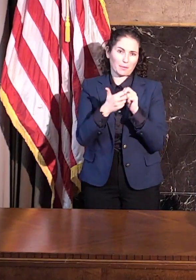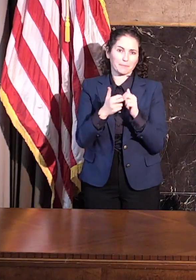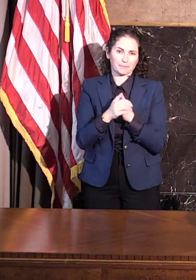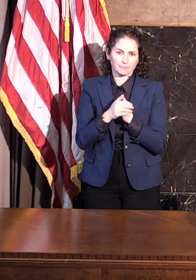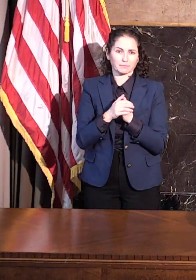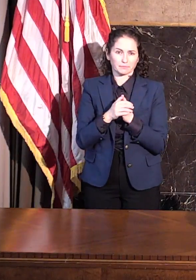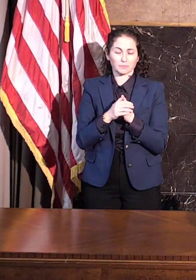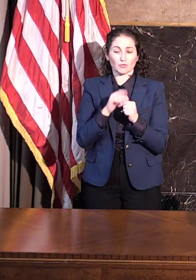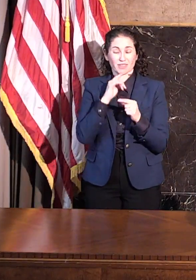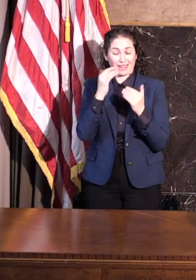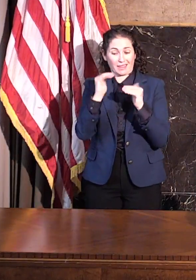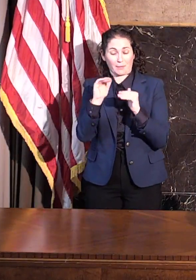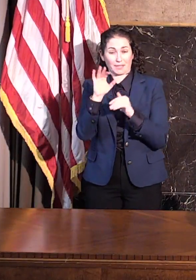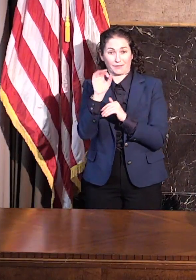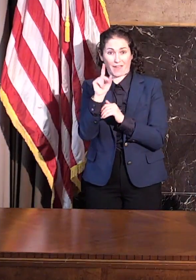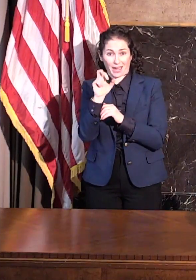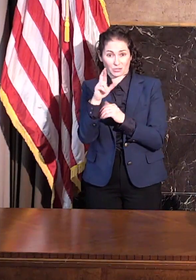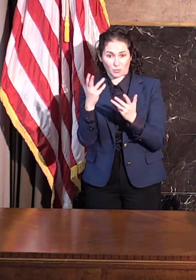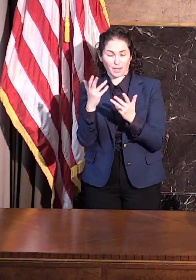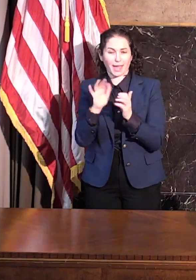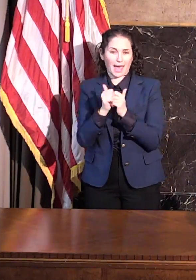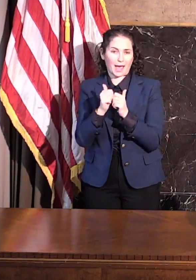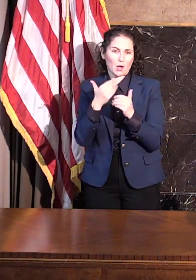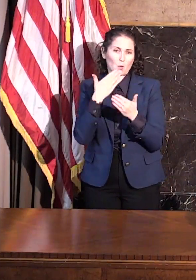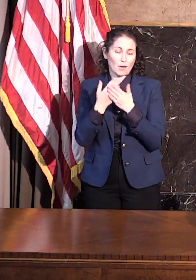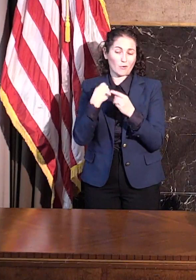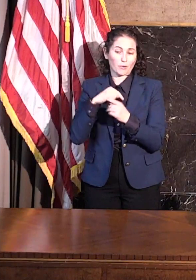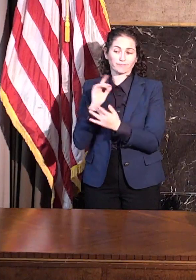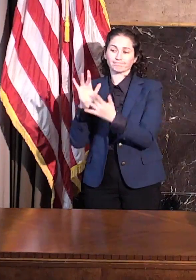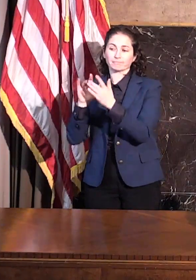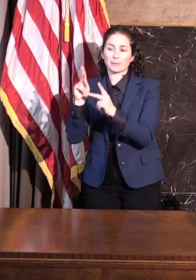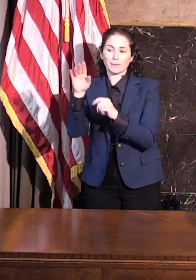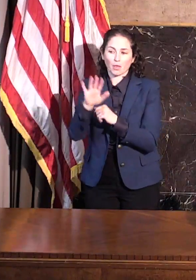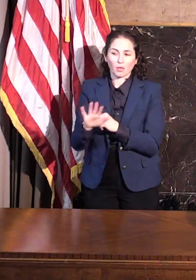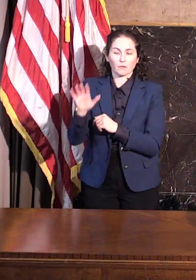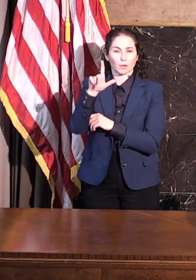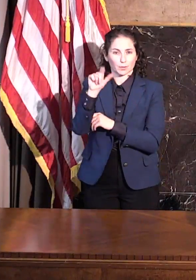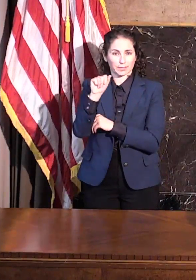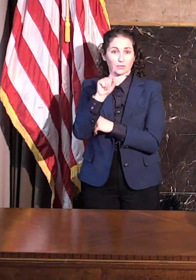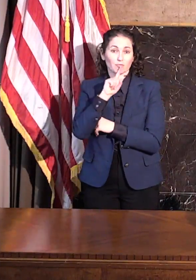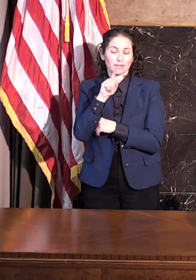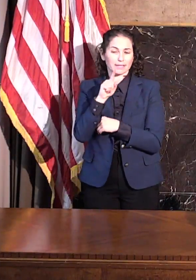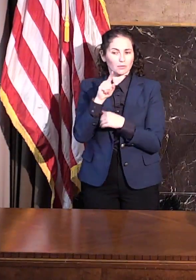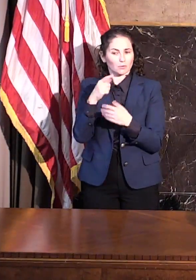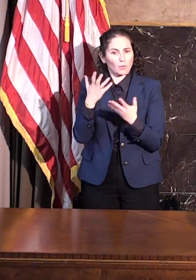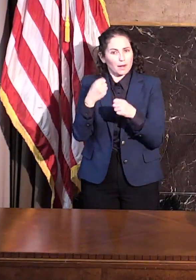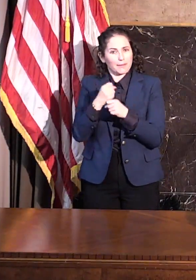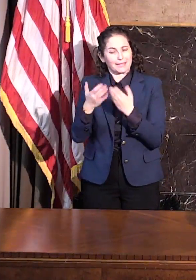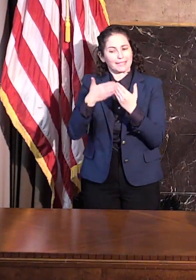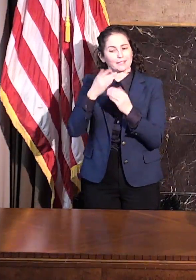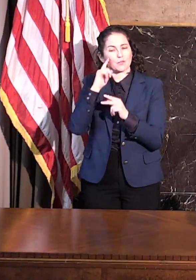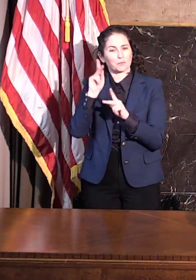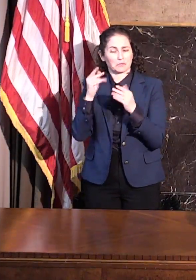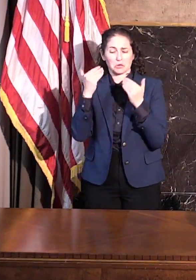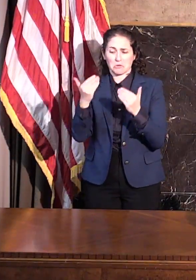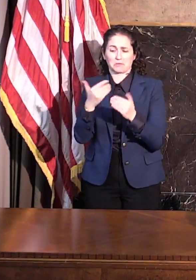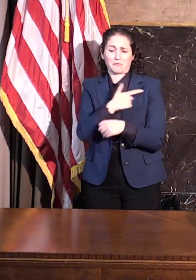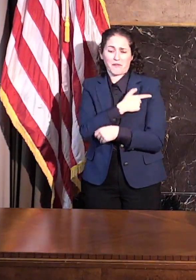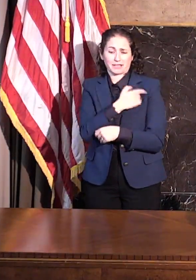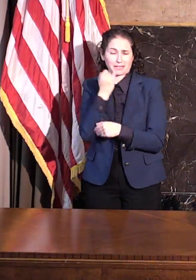get over the hurdle. And again, looking forward, 2 or 3 or 4 weeks down the road, supply